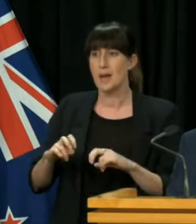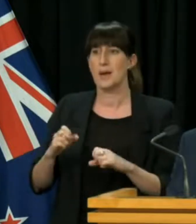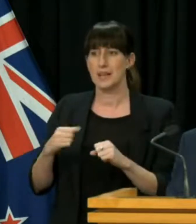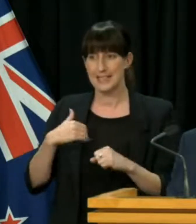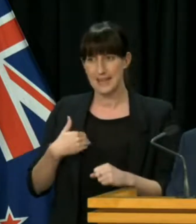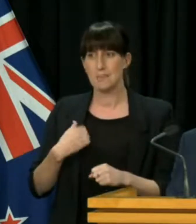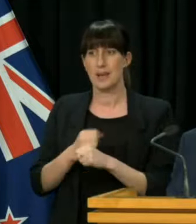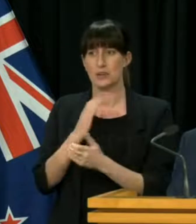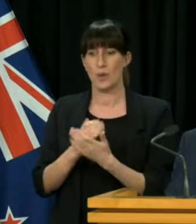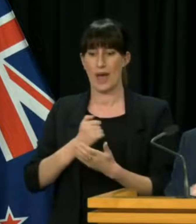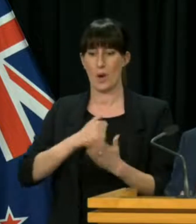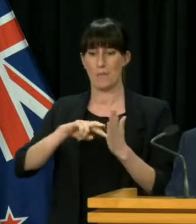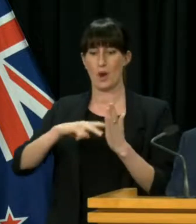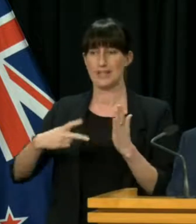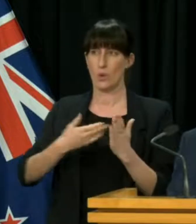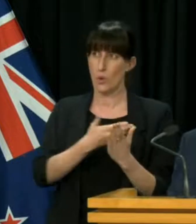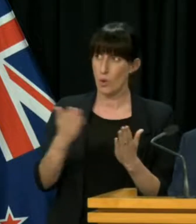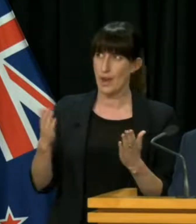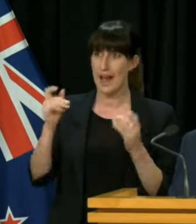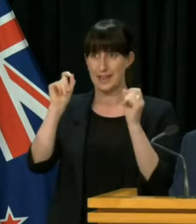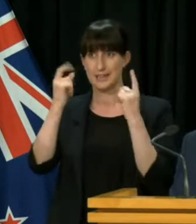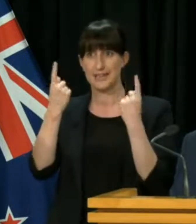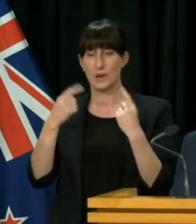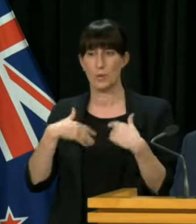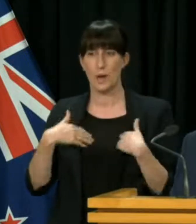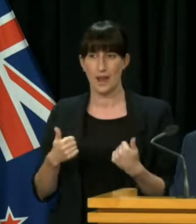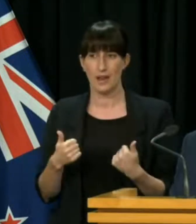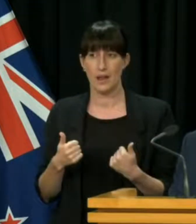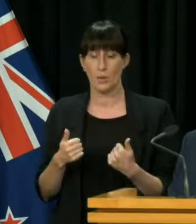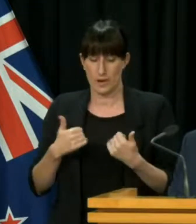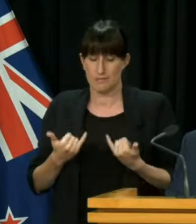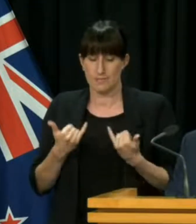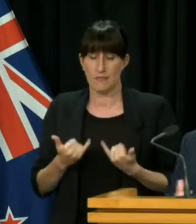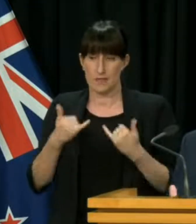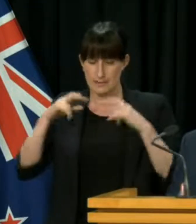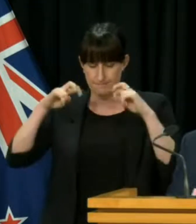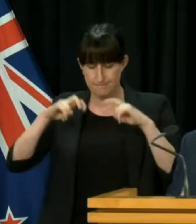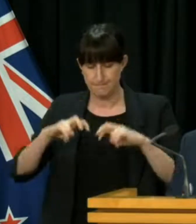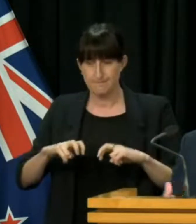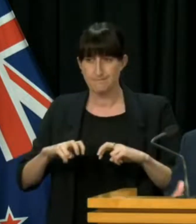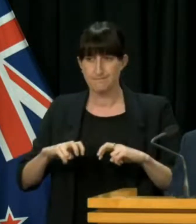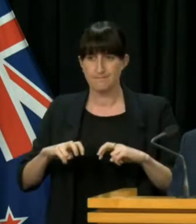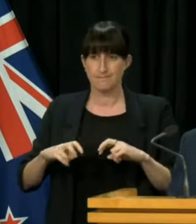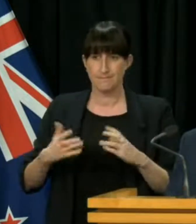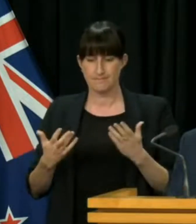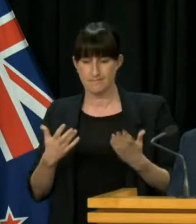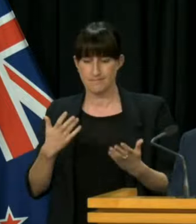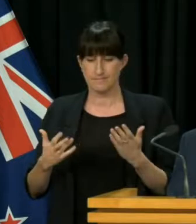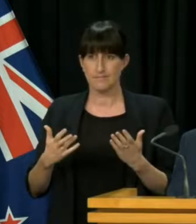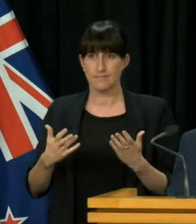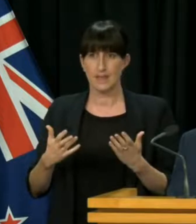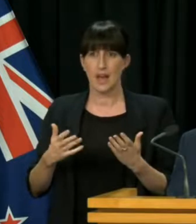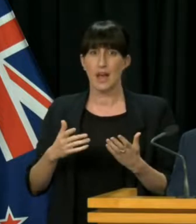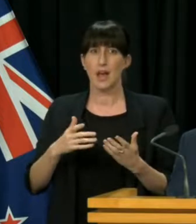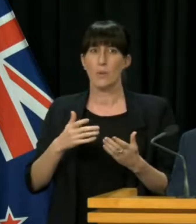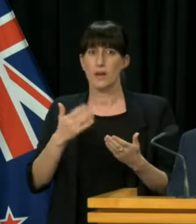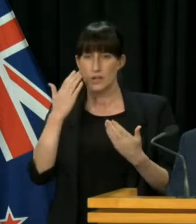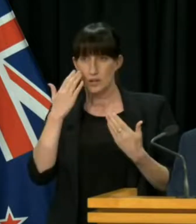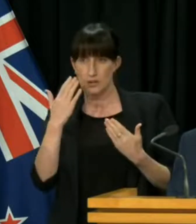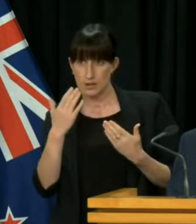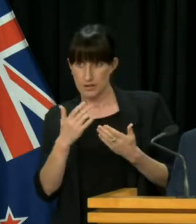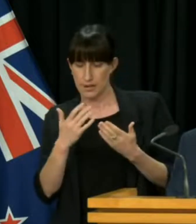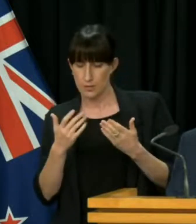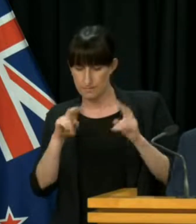policy that's well understood, and actually that's one of the things that we're having a bit of a look at the moment as to whether the current settings are well understood by enough employers to